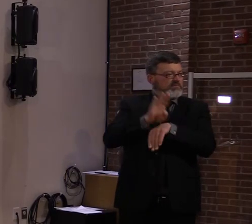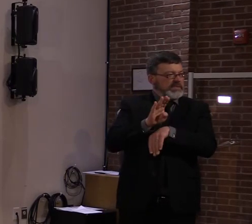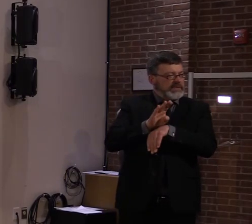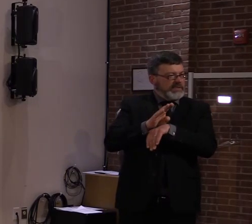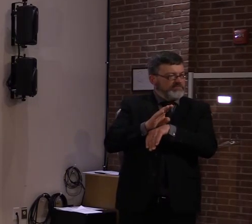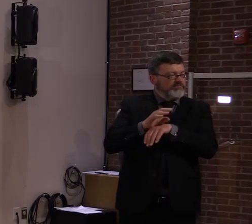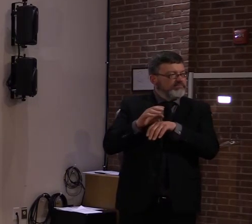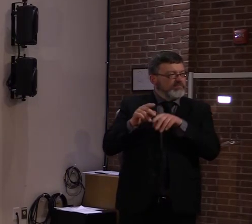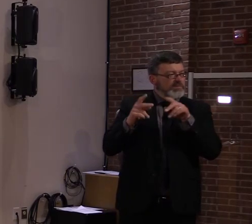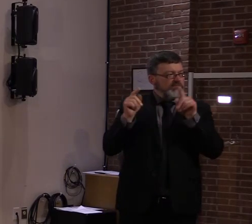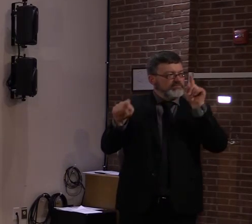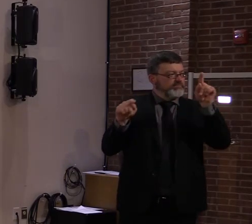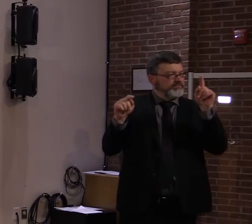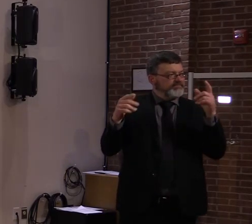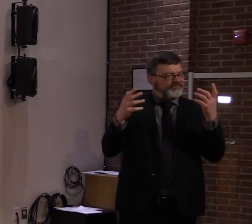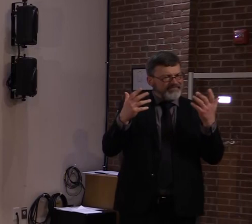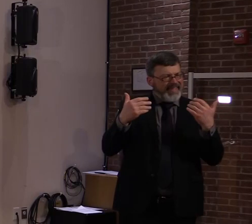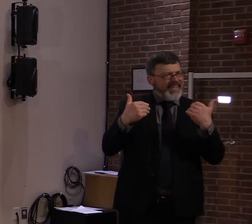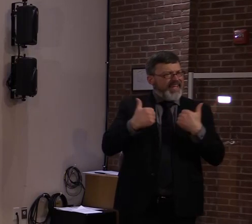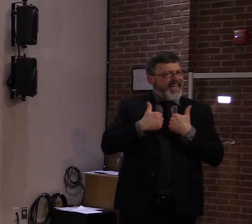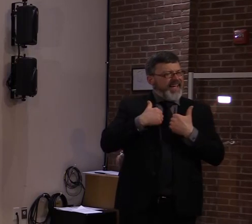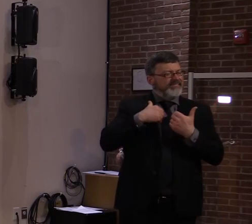any conclusions yet.